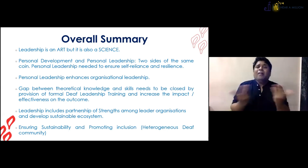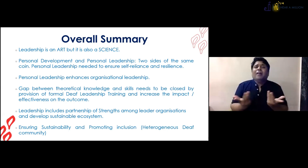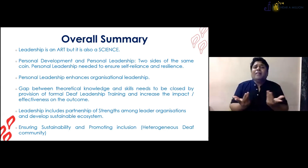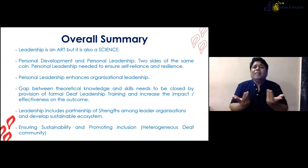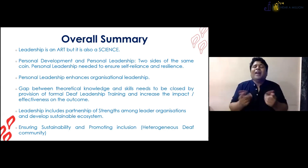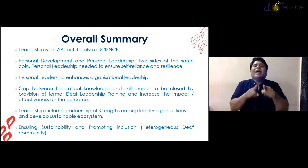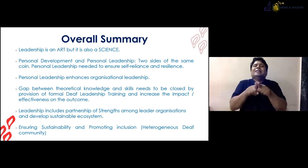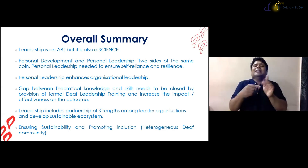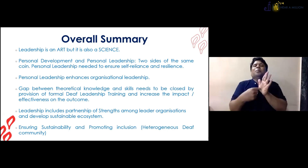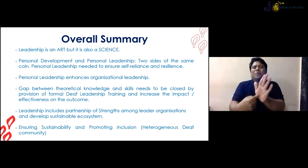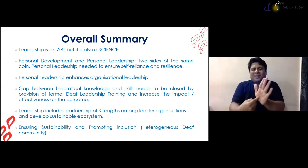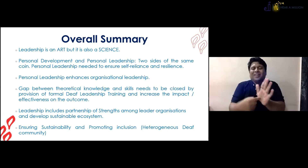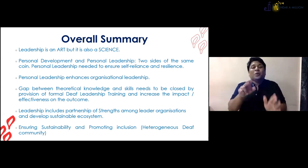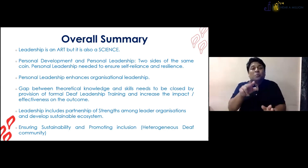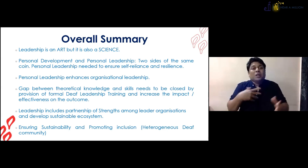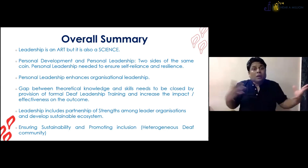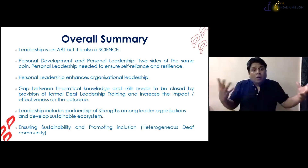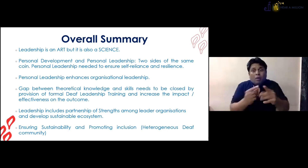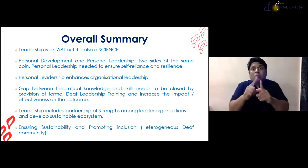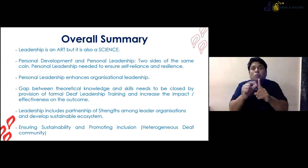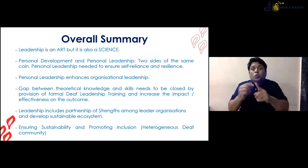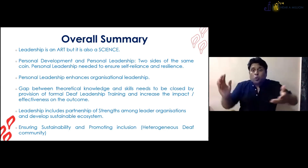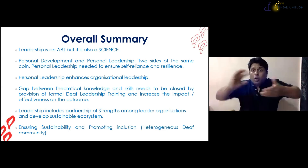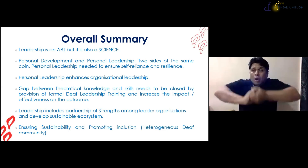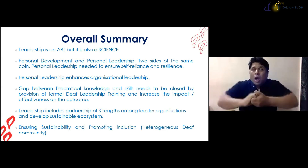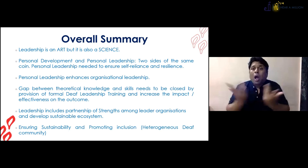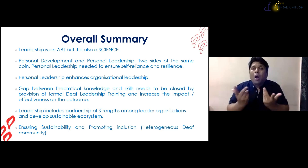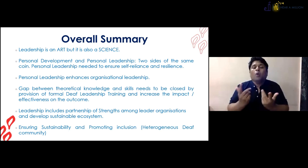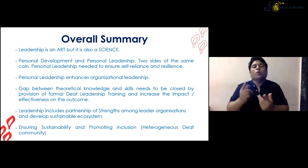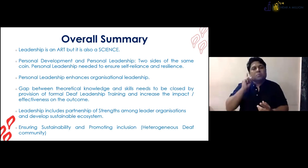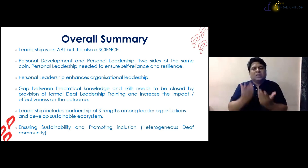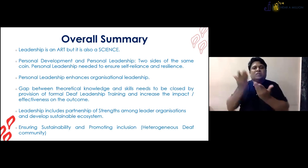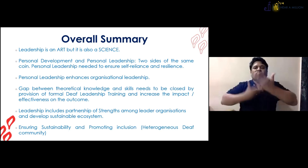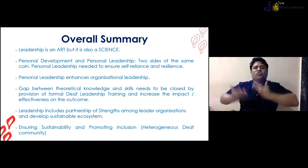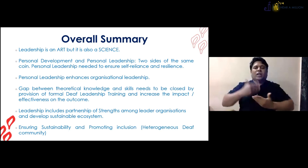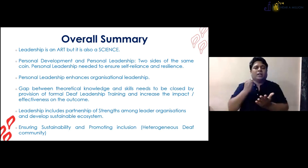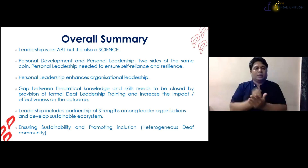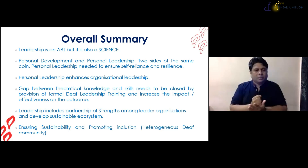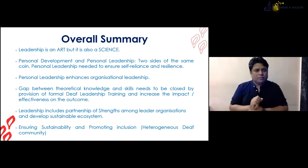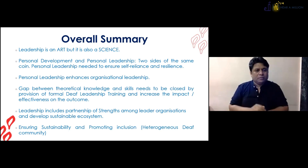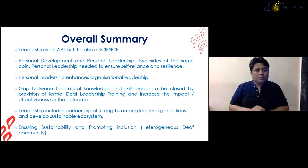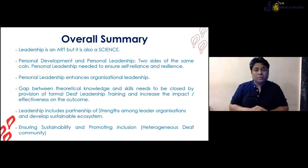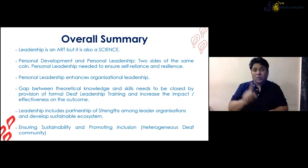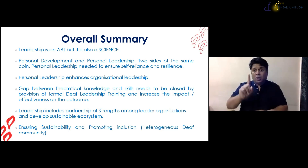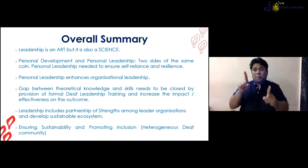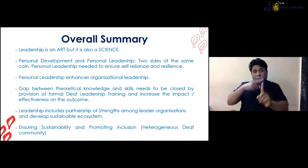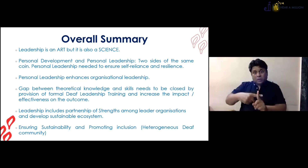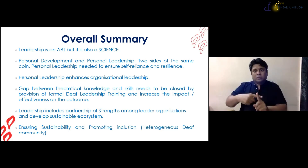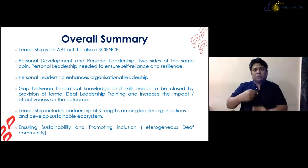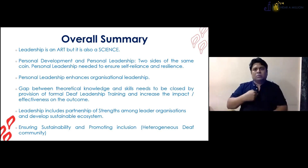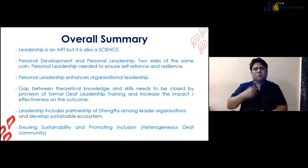phone, but we all have to work together. It's just an example. So, how we work together is through training,